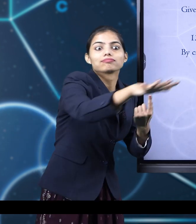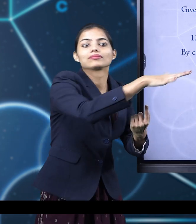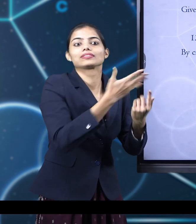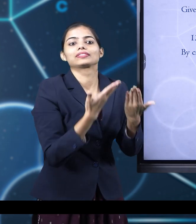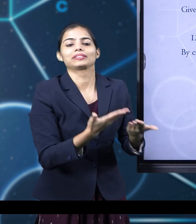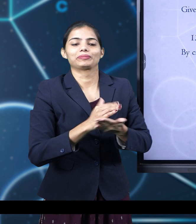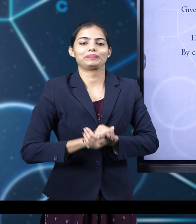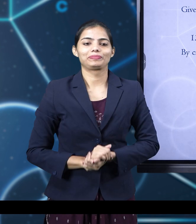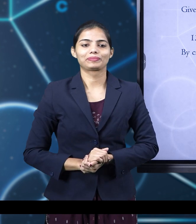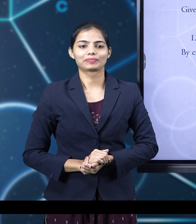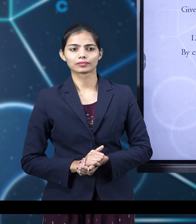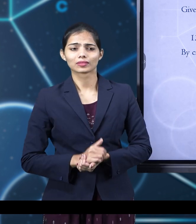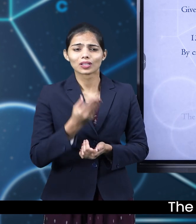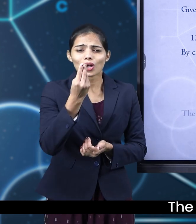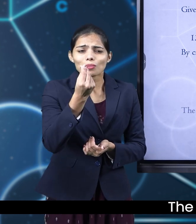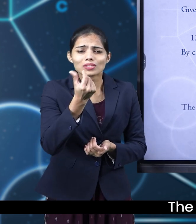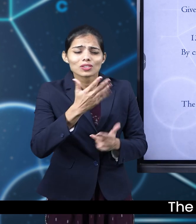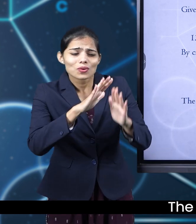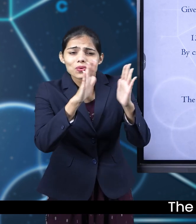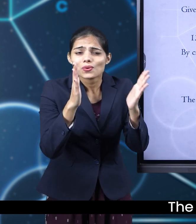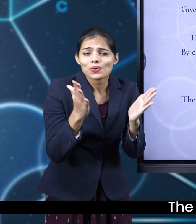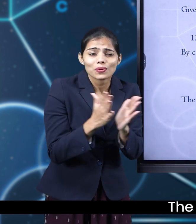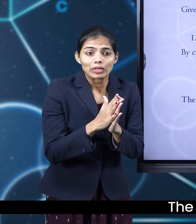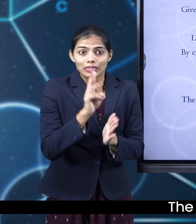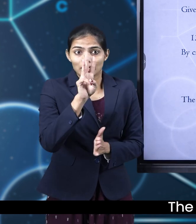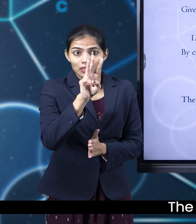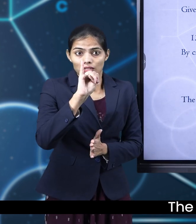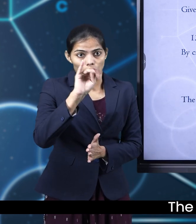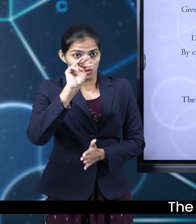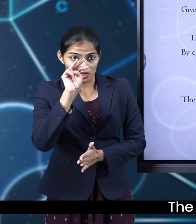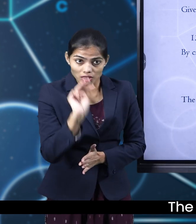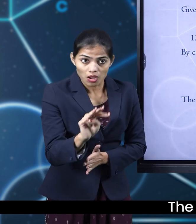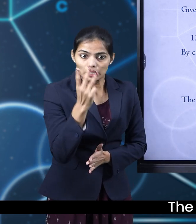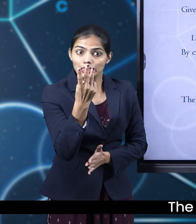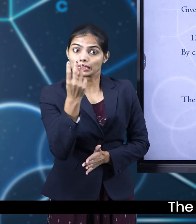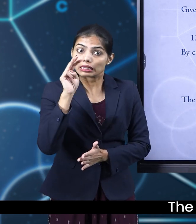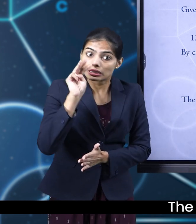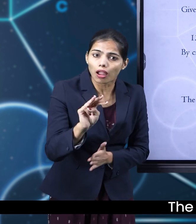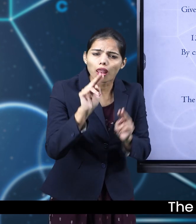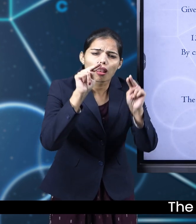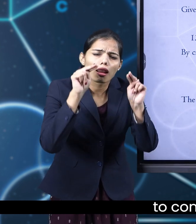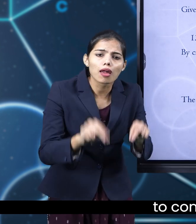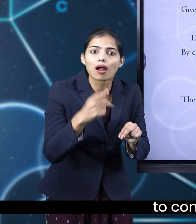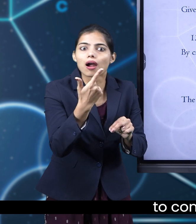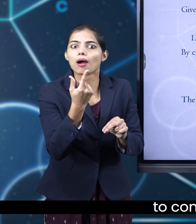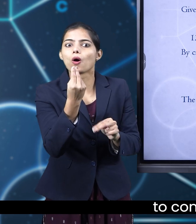3,63,000. The cost is rupees 3,63,000 is required to convert the